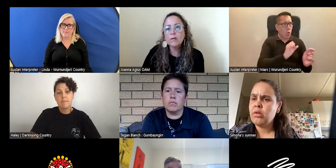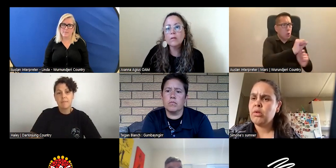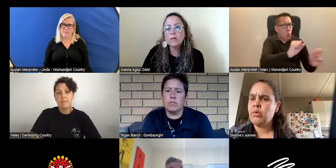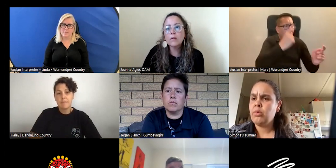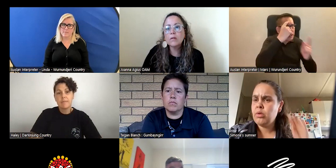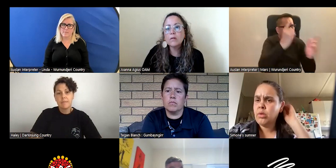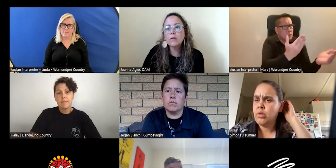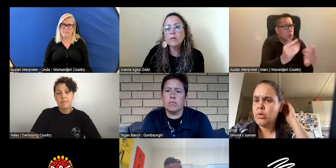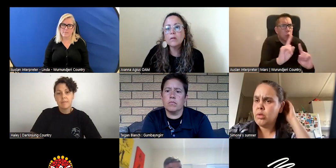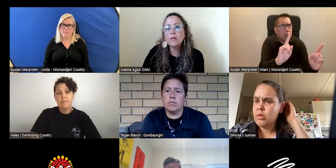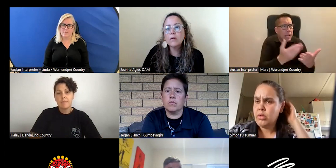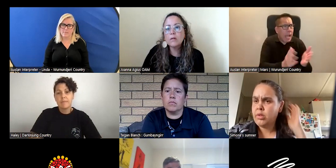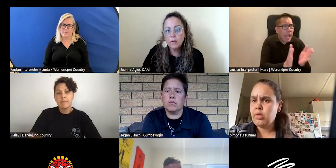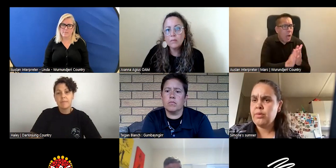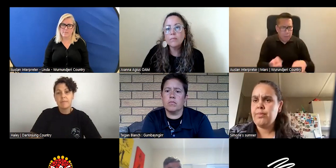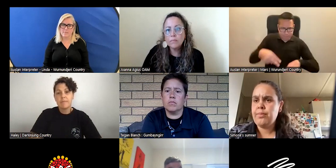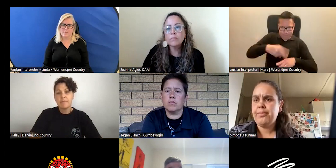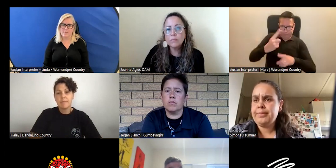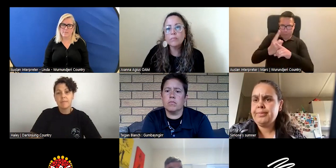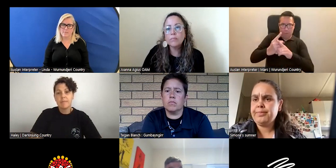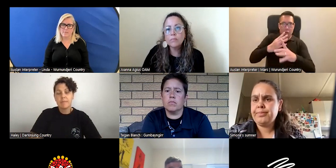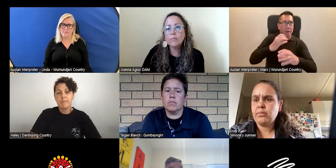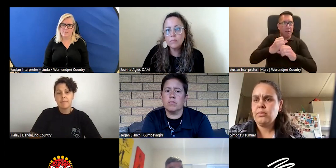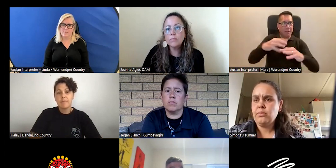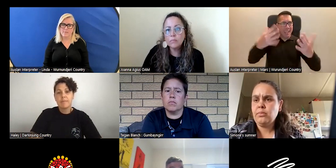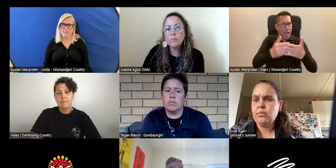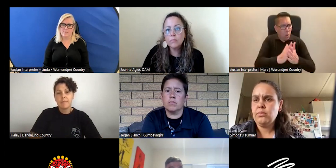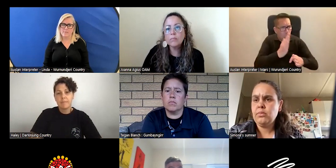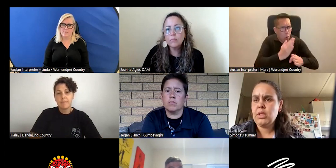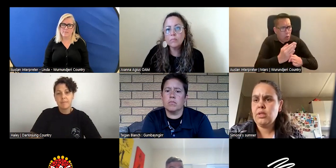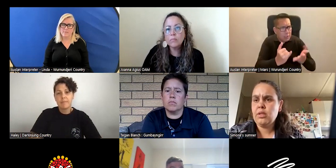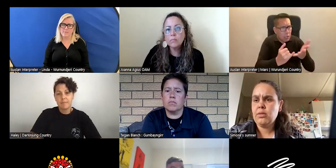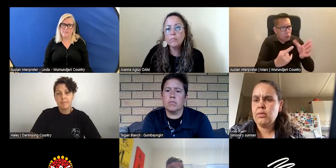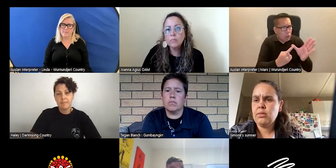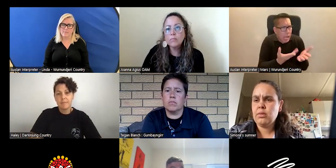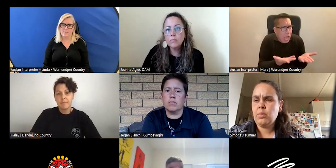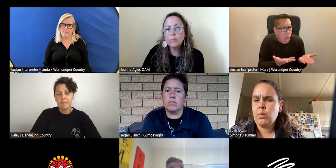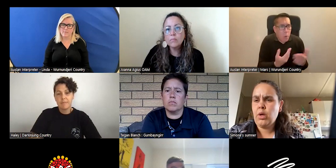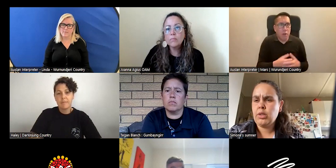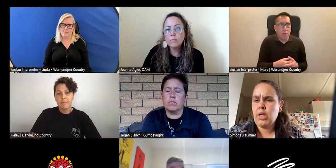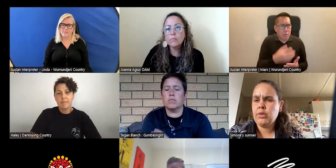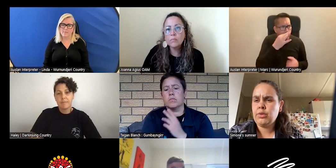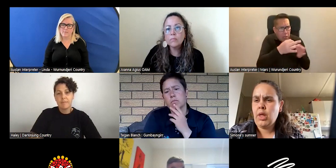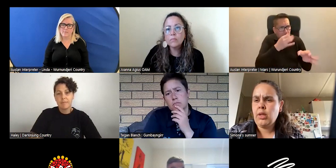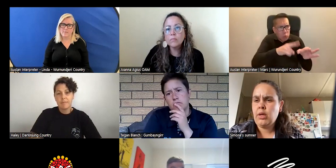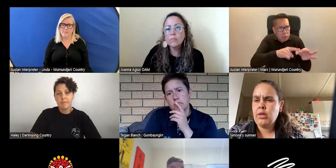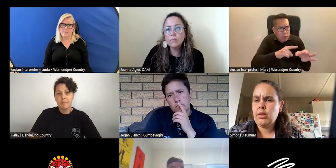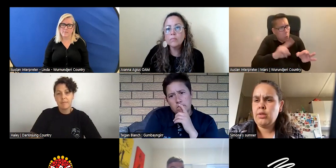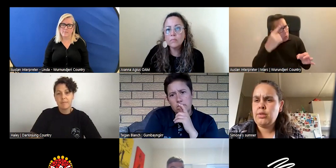ideas on how a voice to Parliament could work in South Australia, and what they think was important about